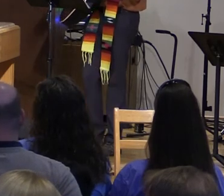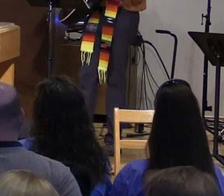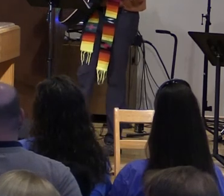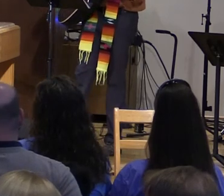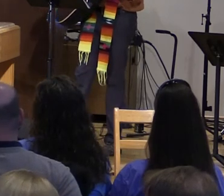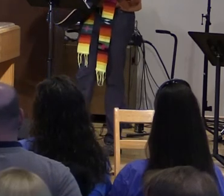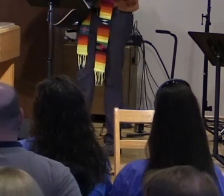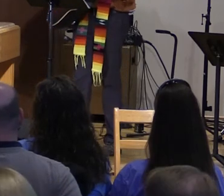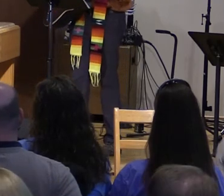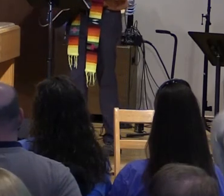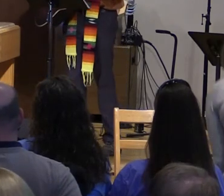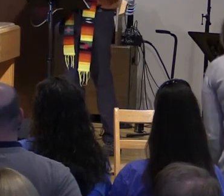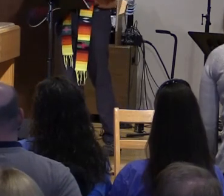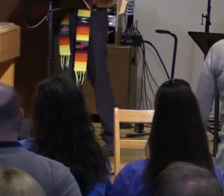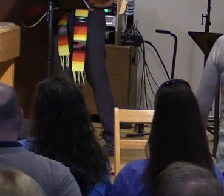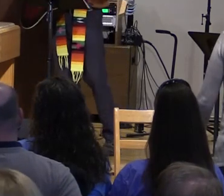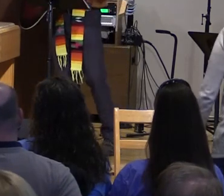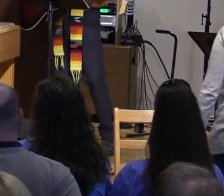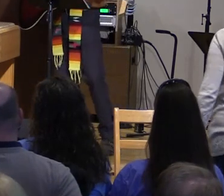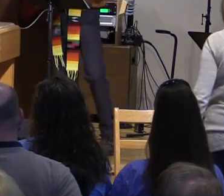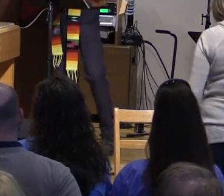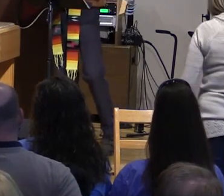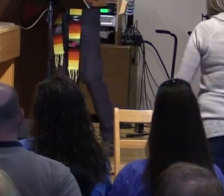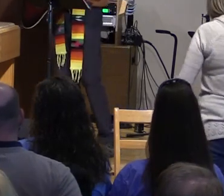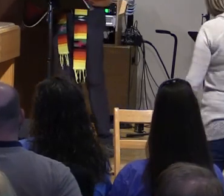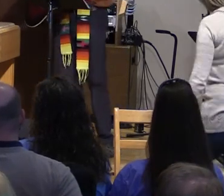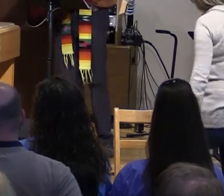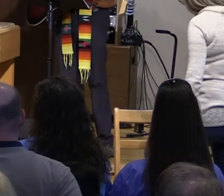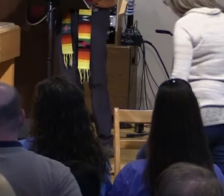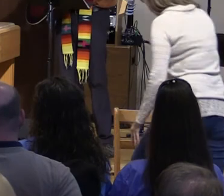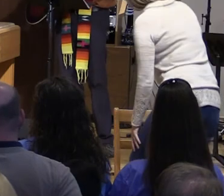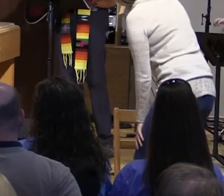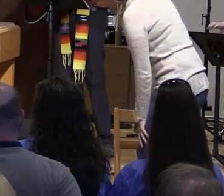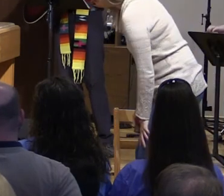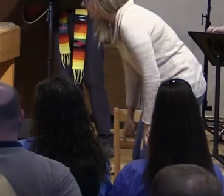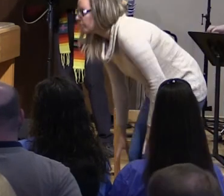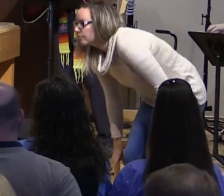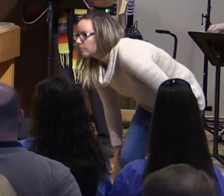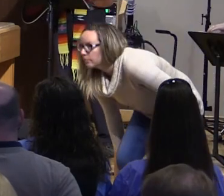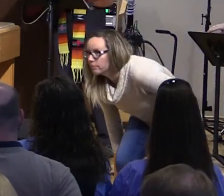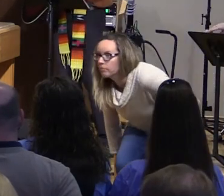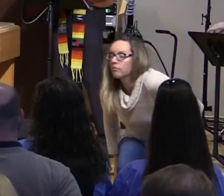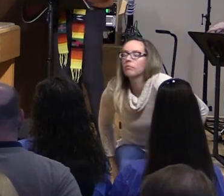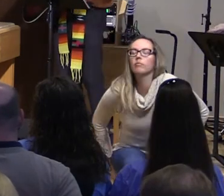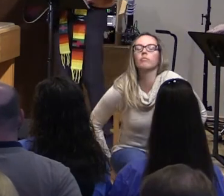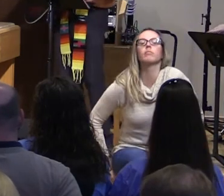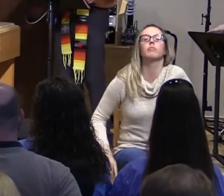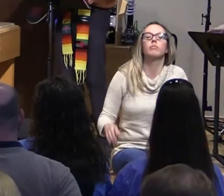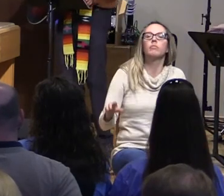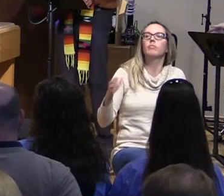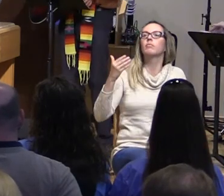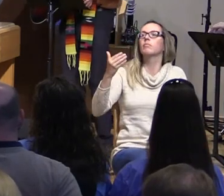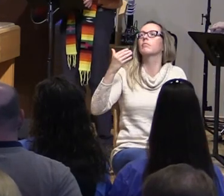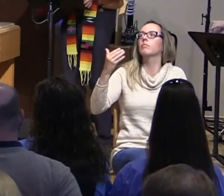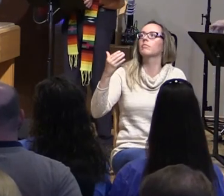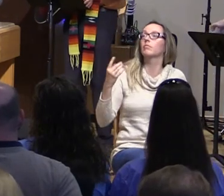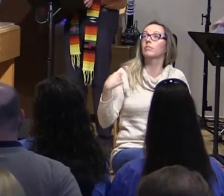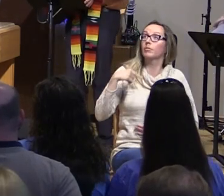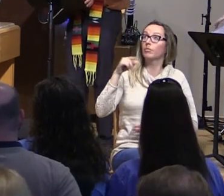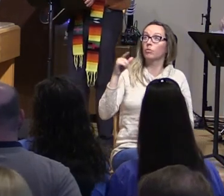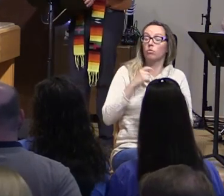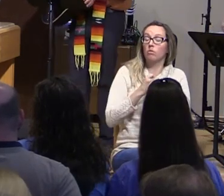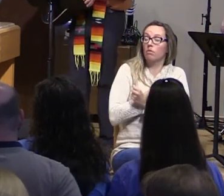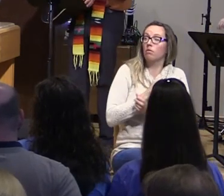Gracious and almighty God, we give you thanks for all the ways that you pour out your love upon us. Receive these gifts, these offerings,